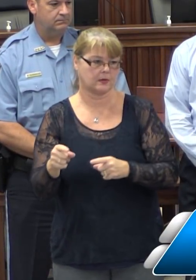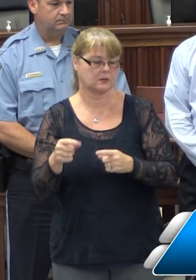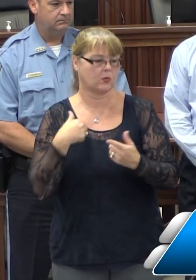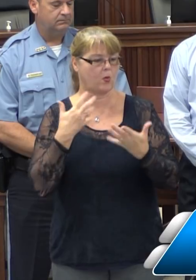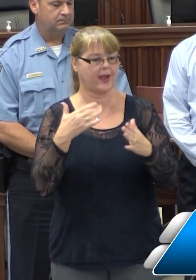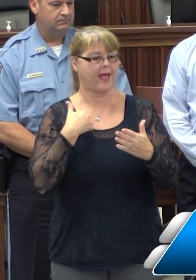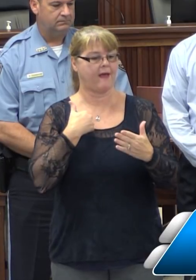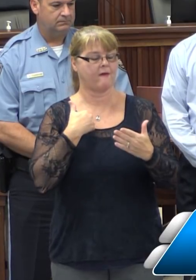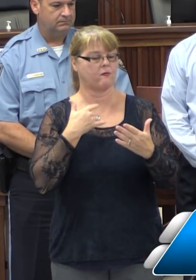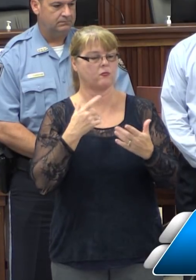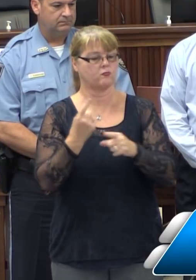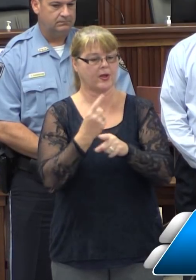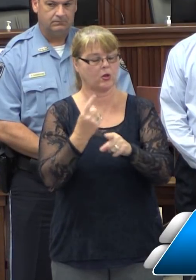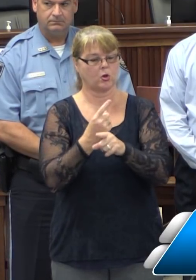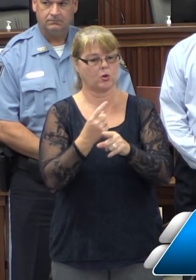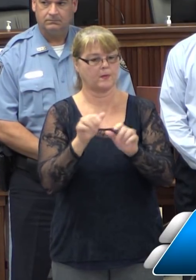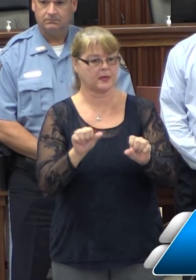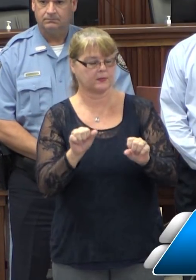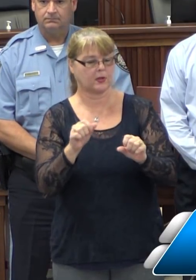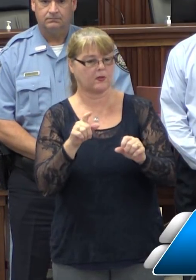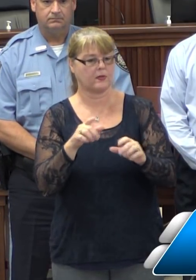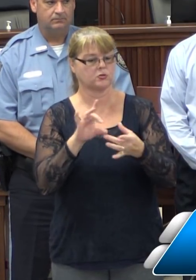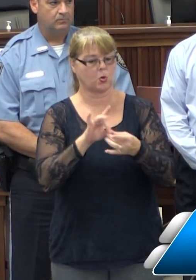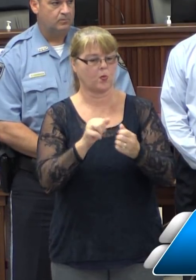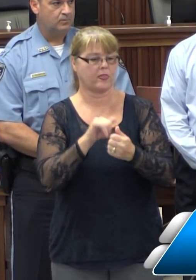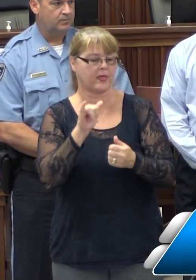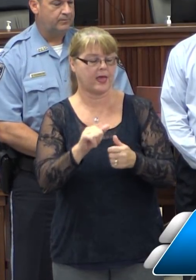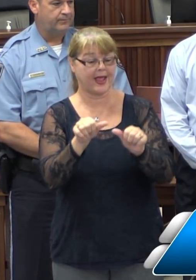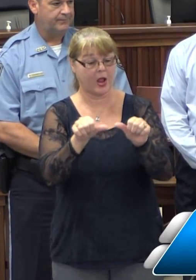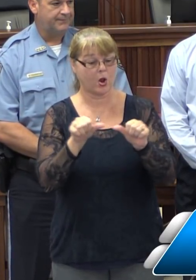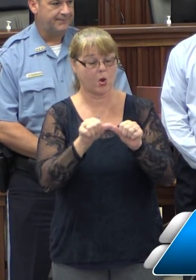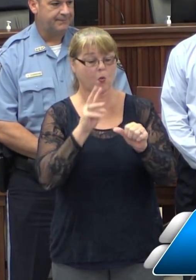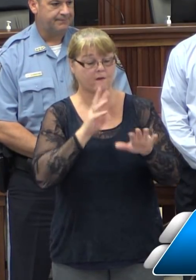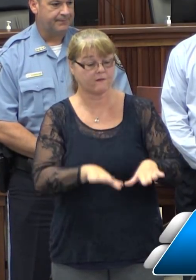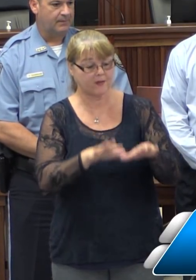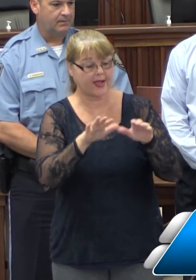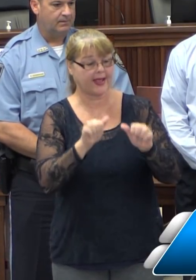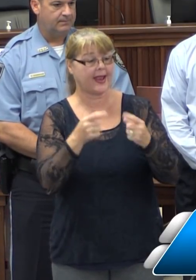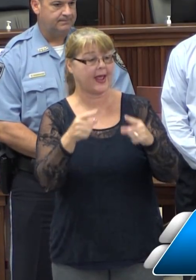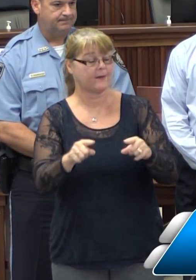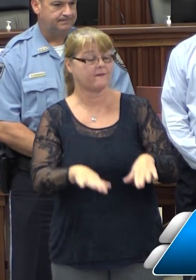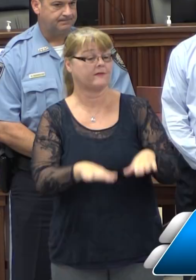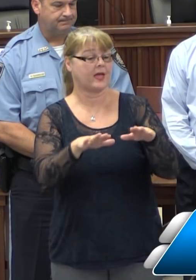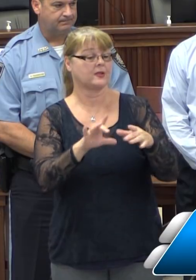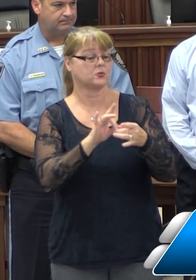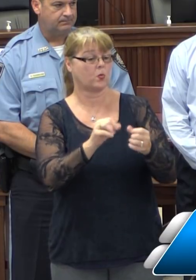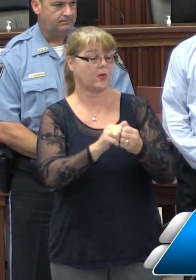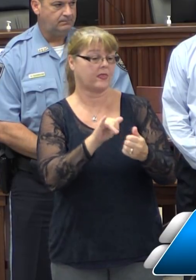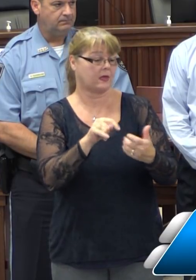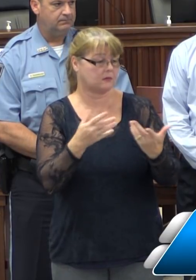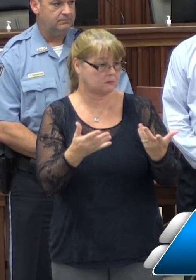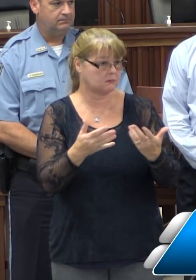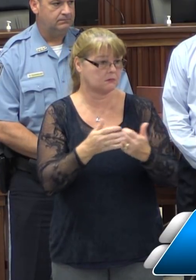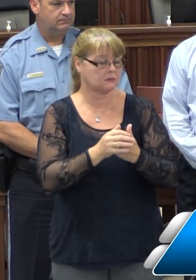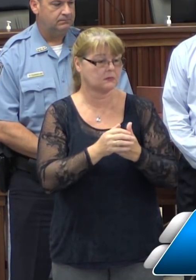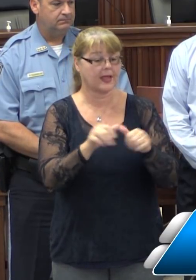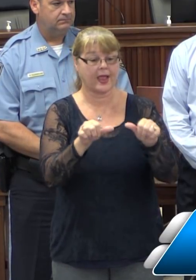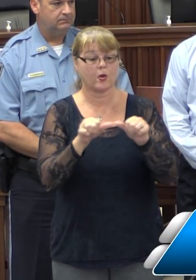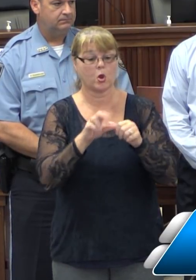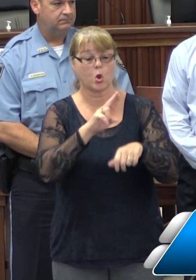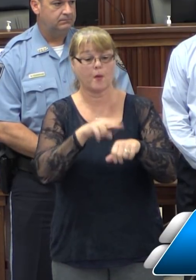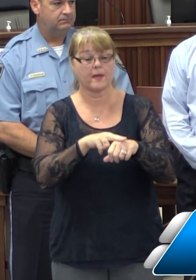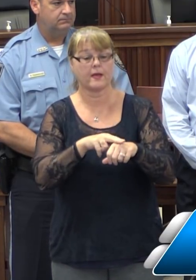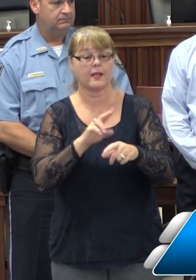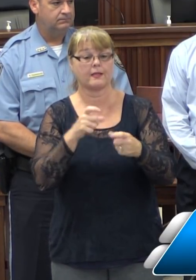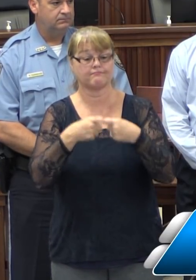those regular potentials associated with that. The areas that normally flood could potentially have some flooding associated with it. Areas that normally